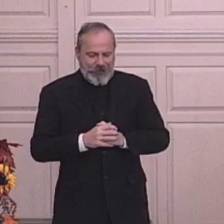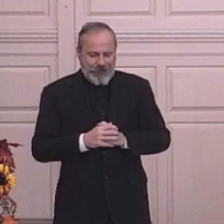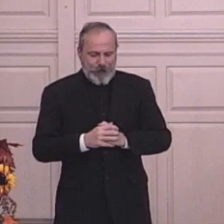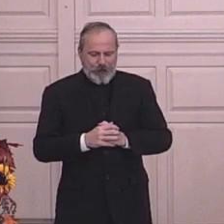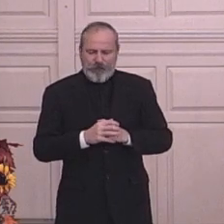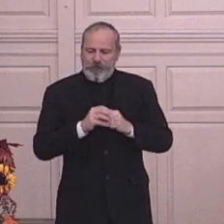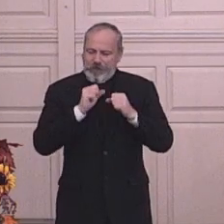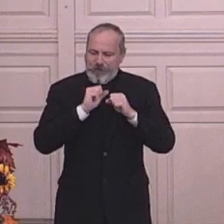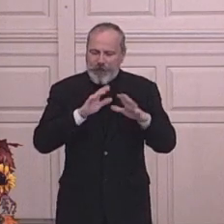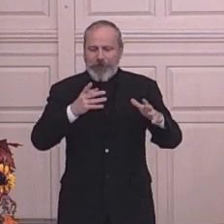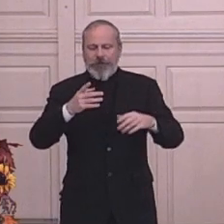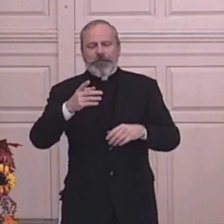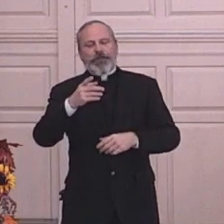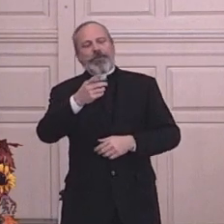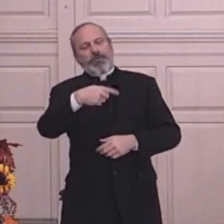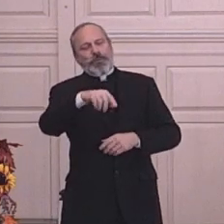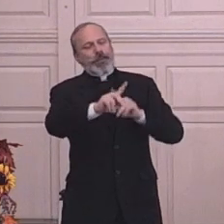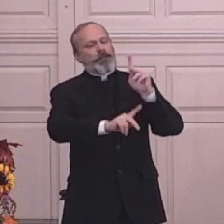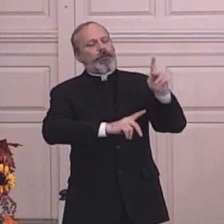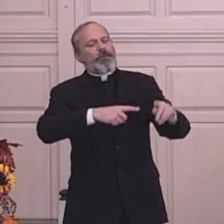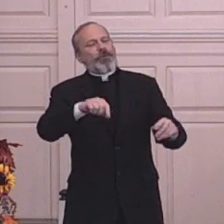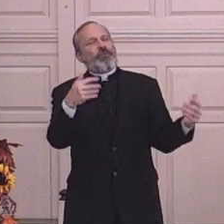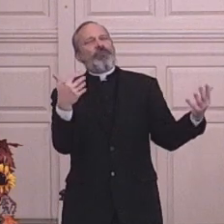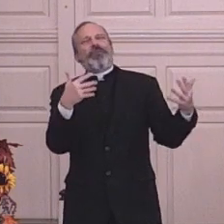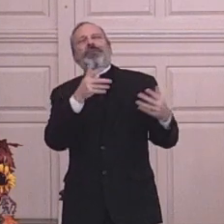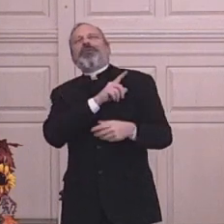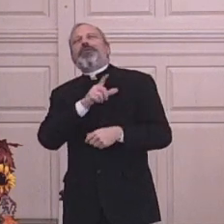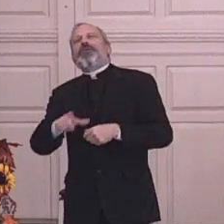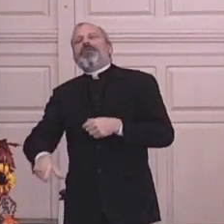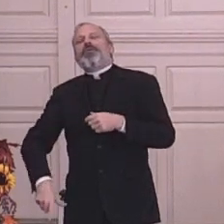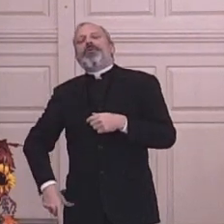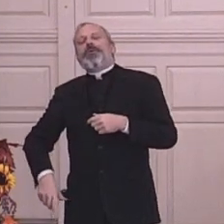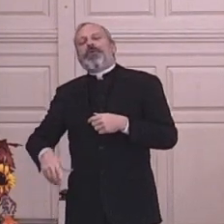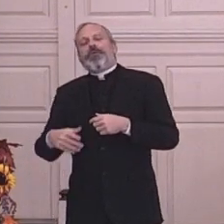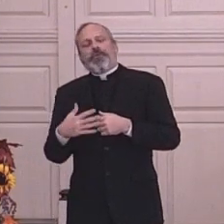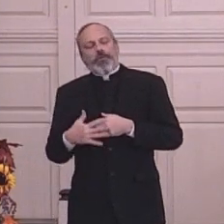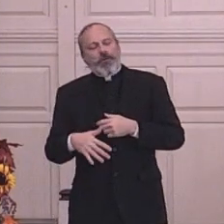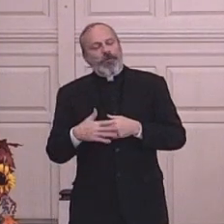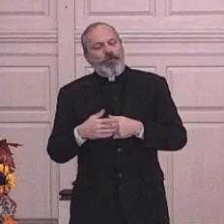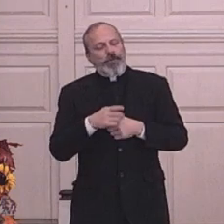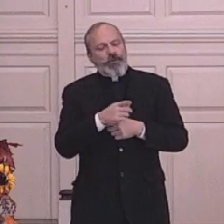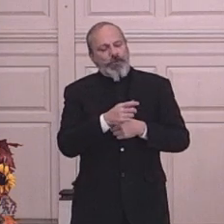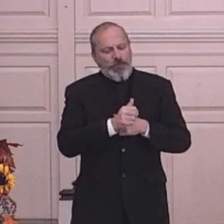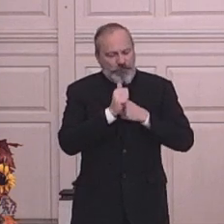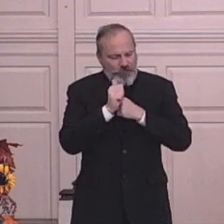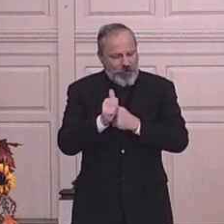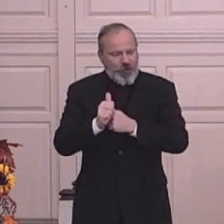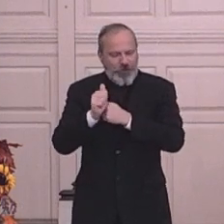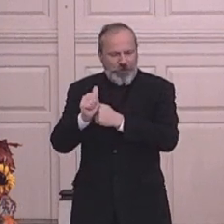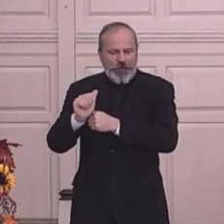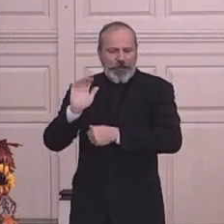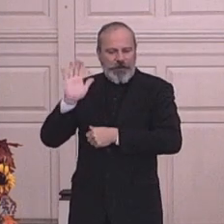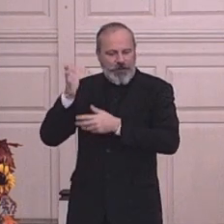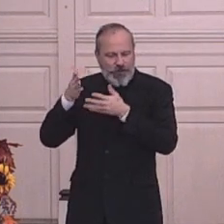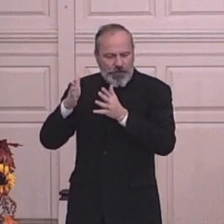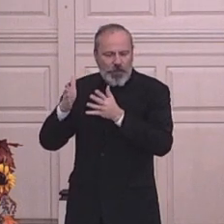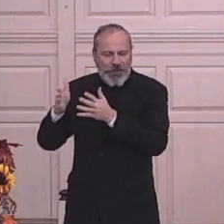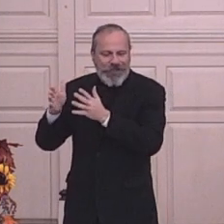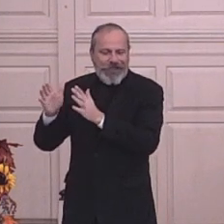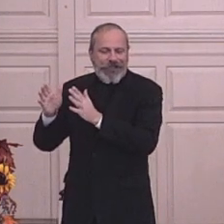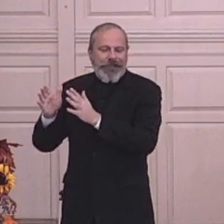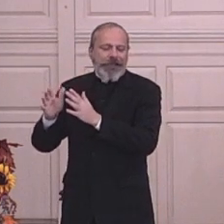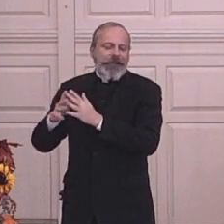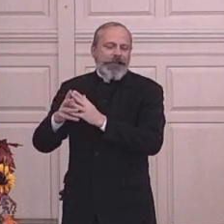Lord. Blessed are you who fear the Lord, who walk in his